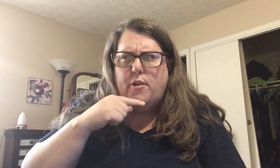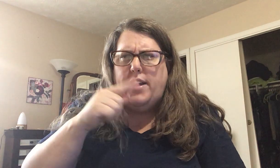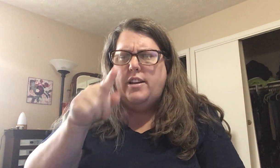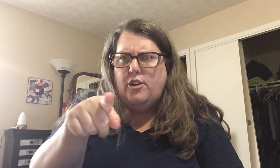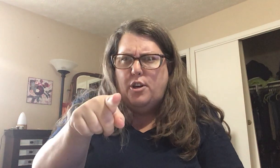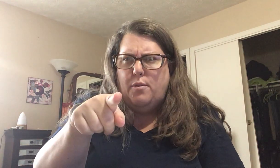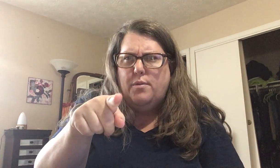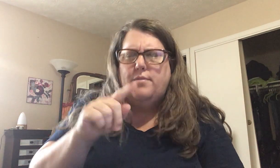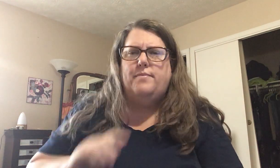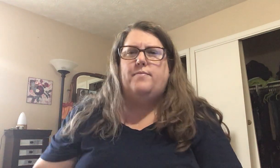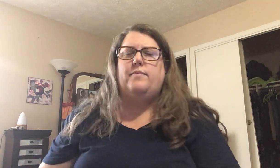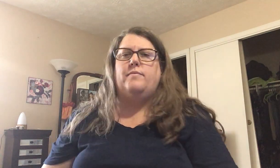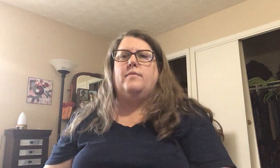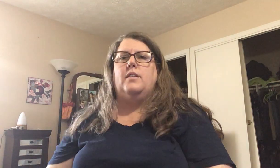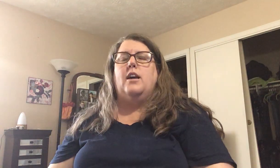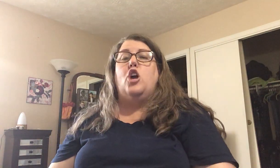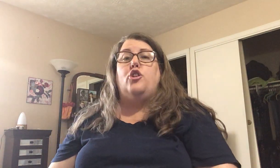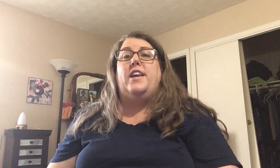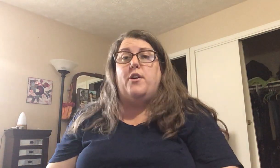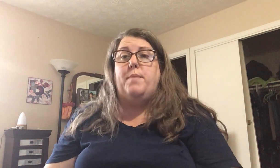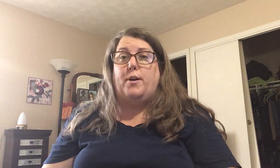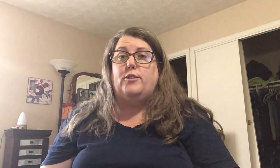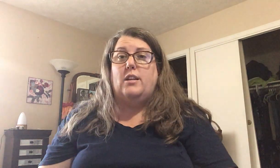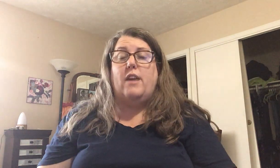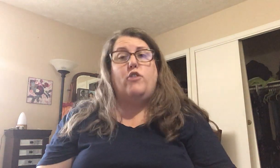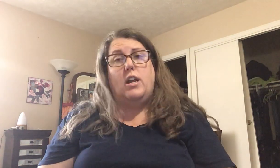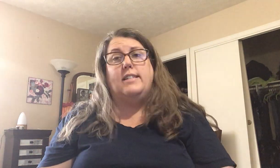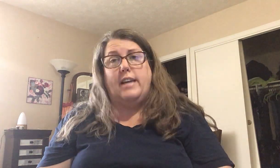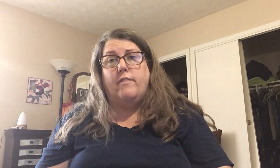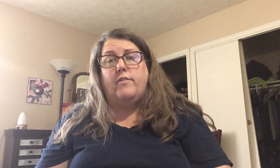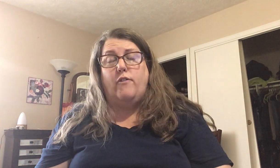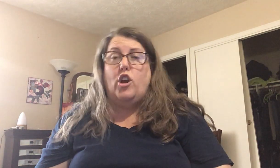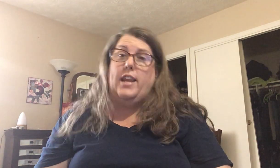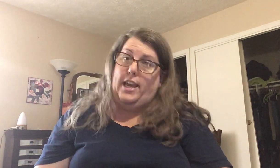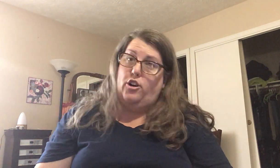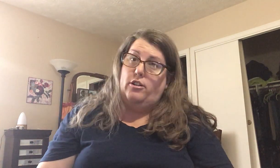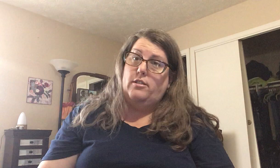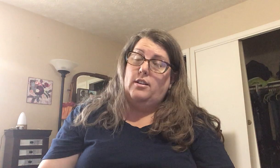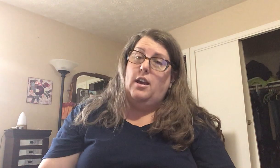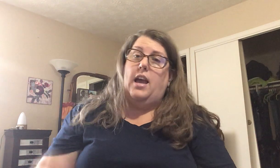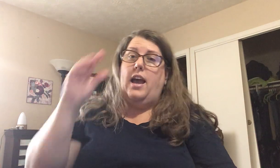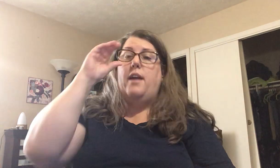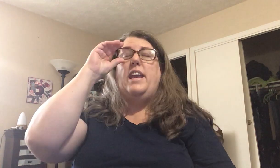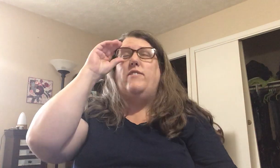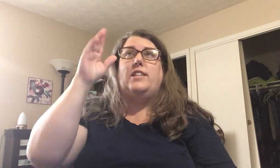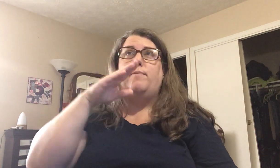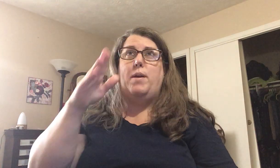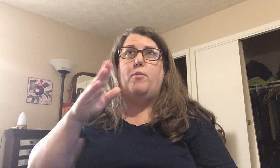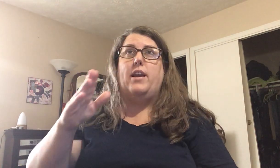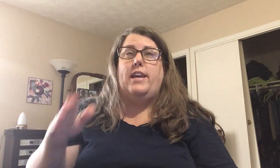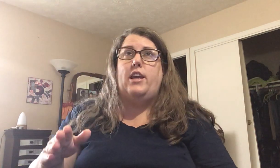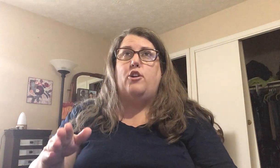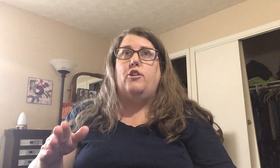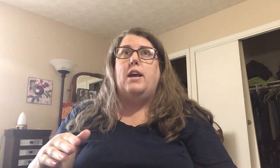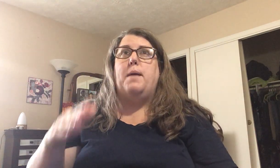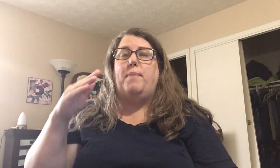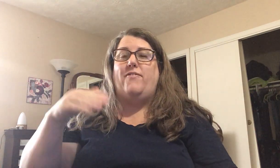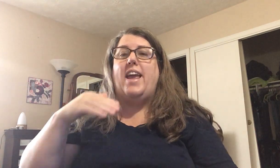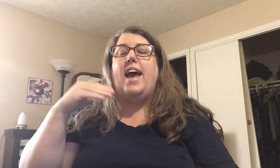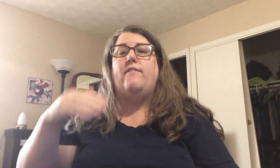hearing you. You're a hearing person if you're not deaf. If you can hear, and even deaf people can hear, but if they have